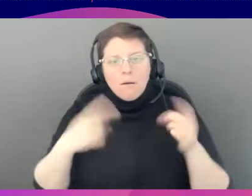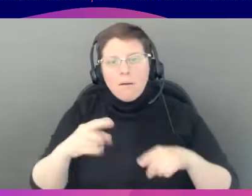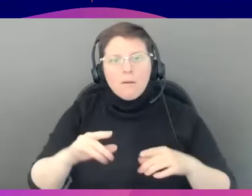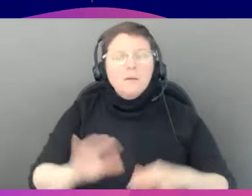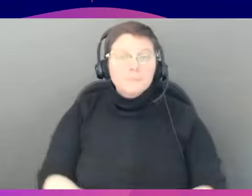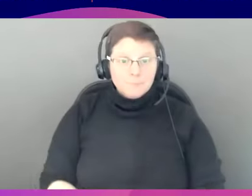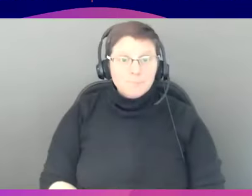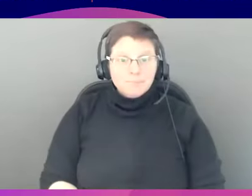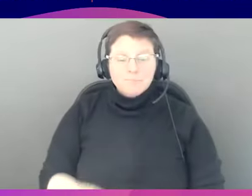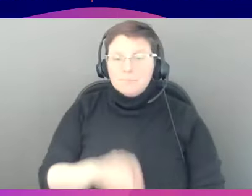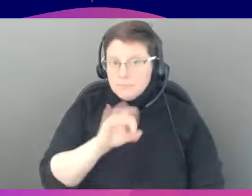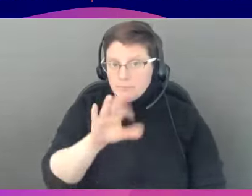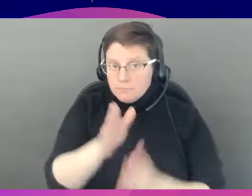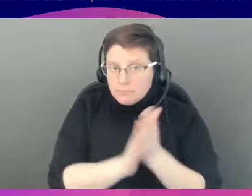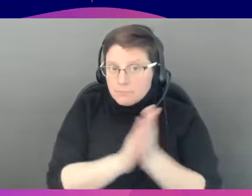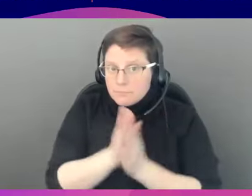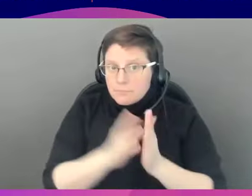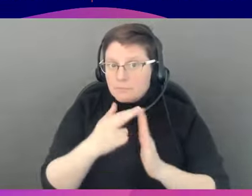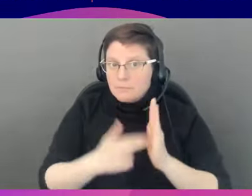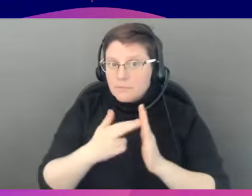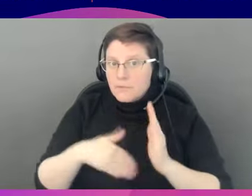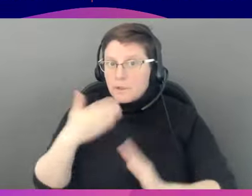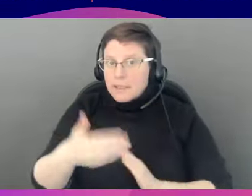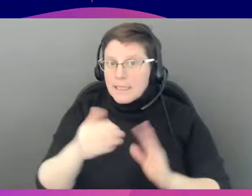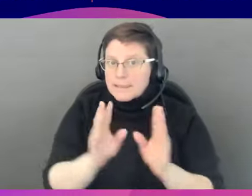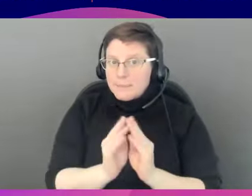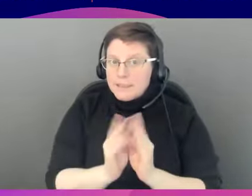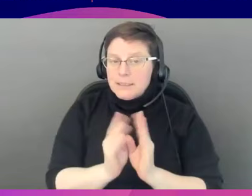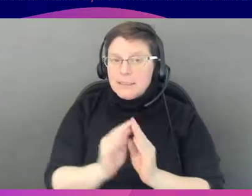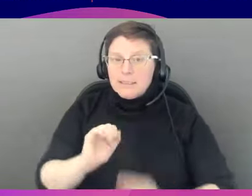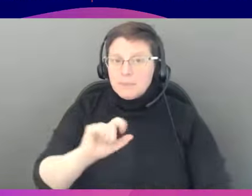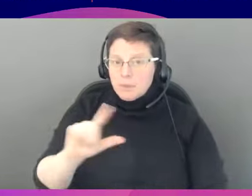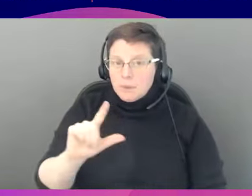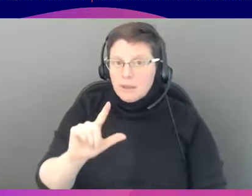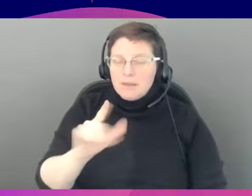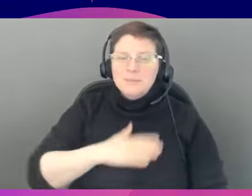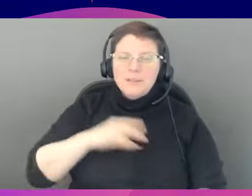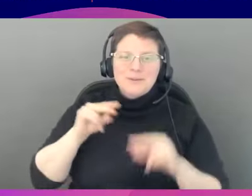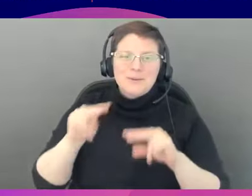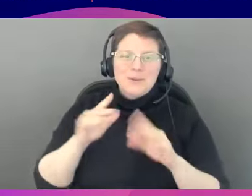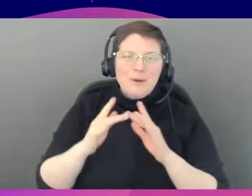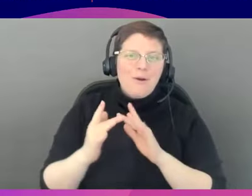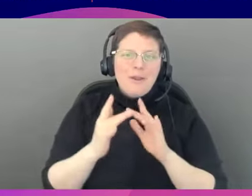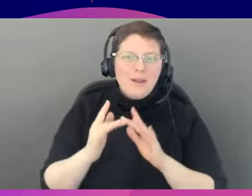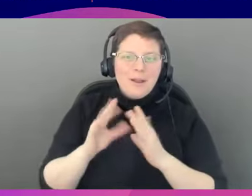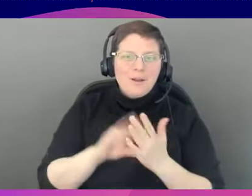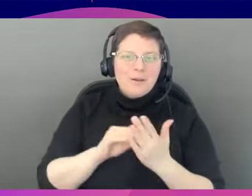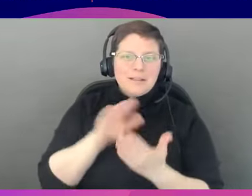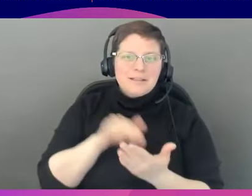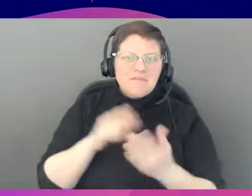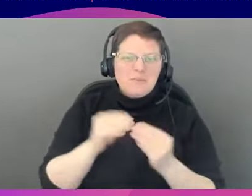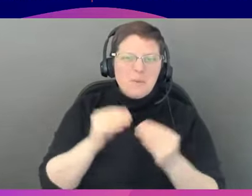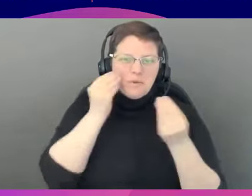animals. If you are interested in registering for the next community of practice in April, please check out our online learning center for more details